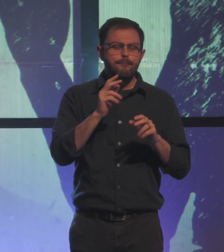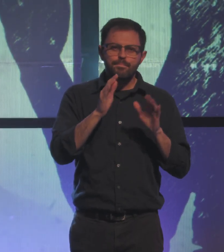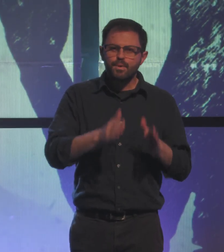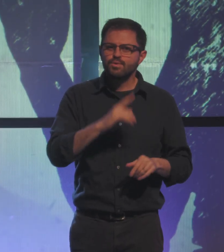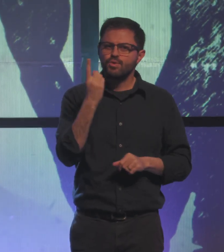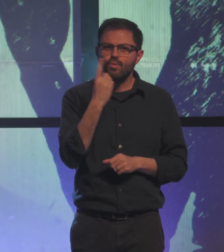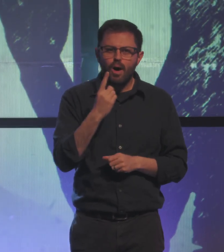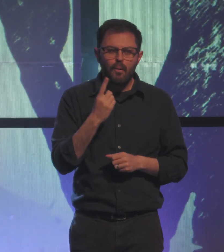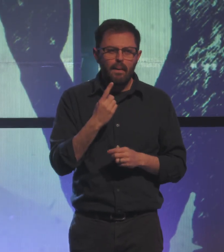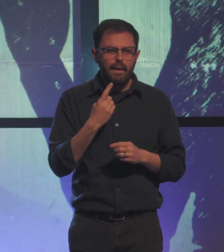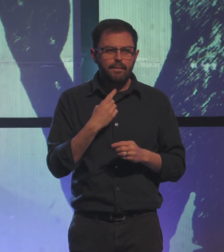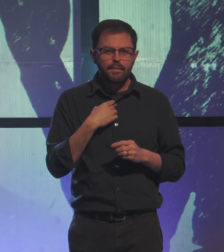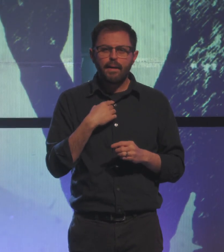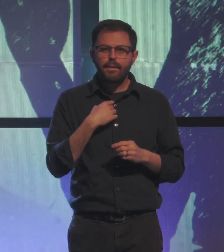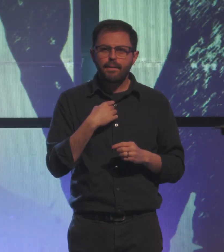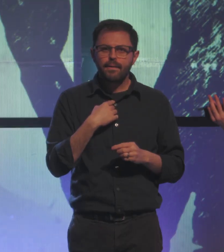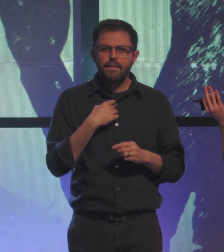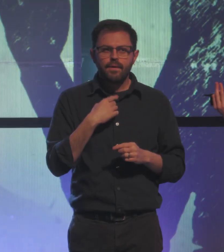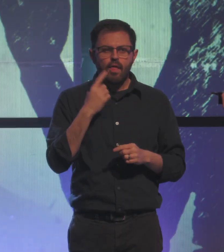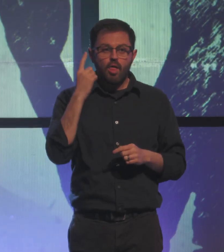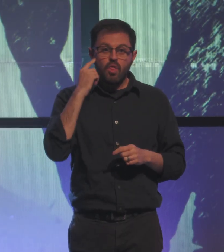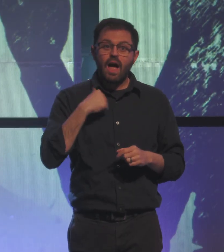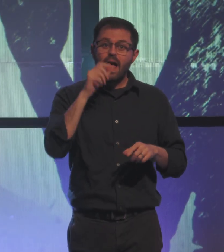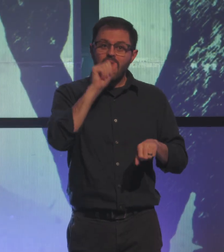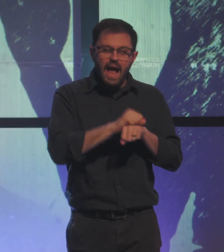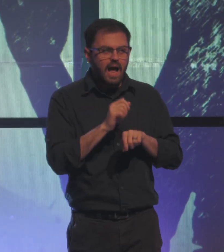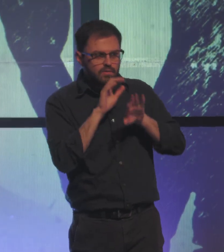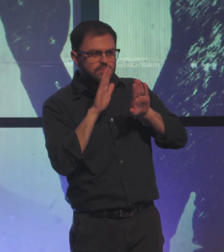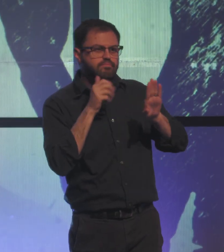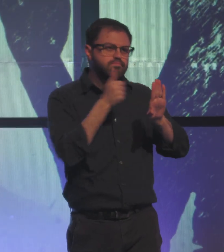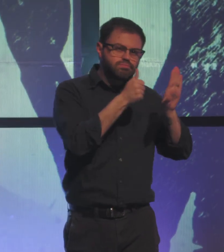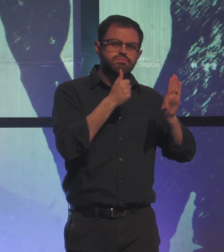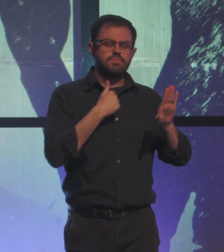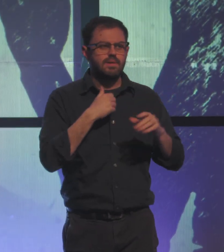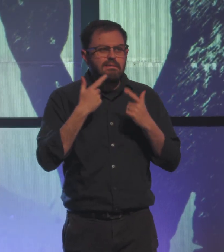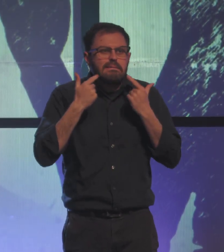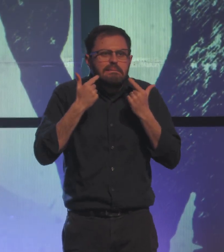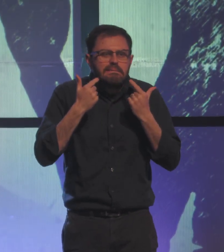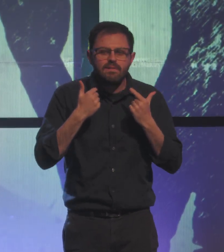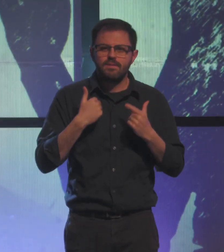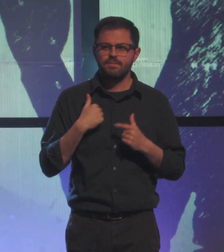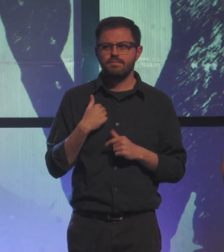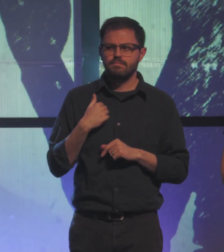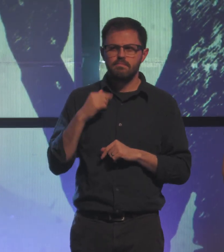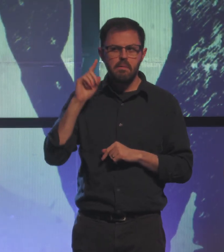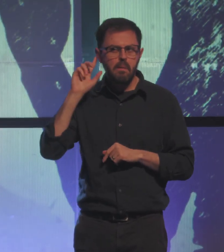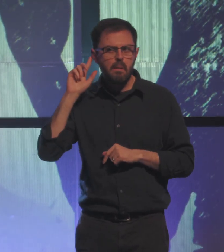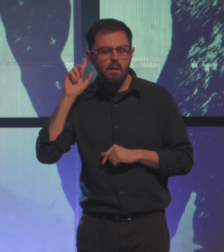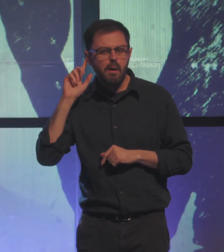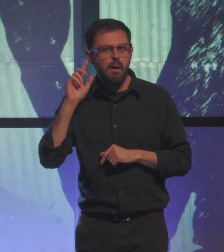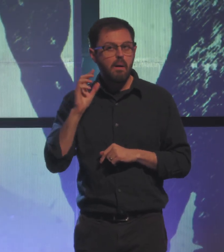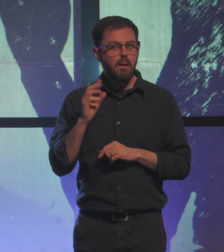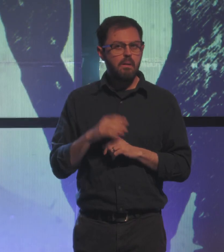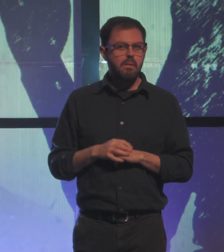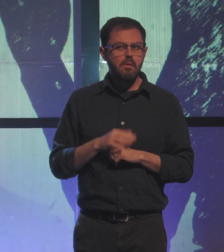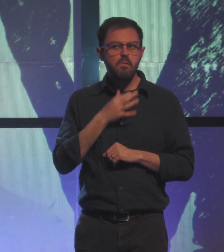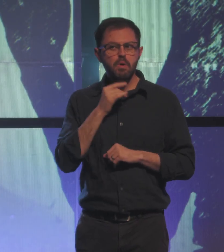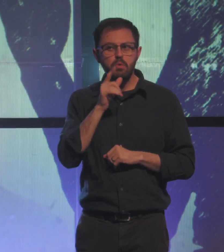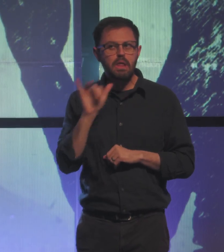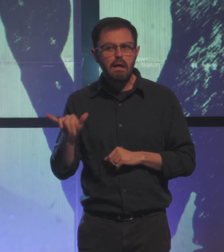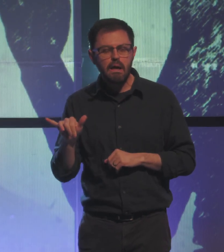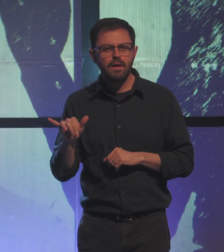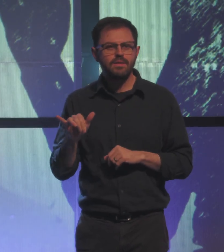a, and then I didn't even, then I was like, oh, I wonder where they are. They would let out a